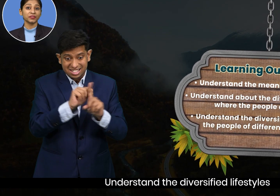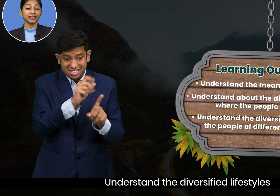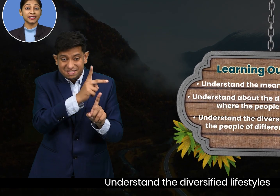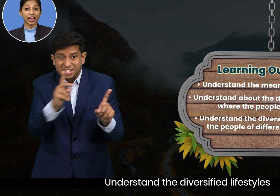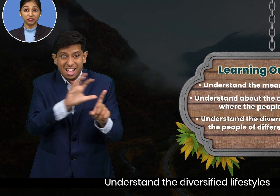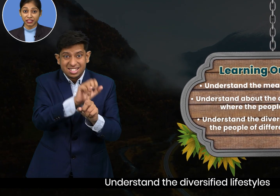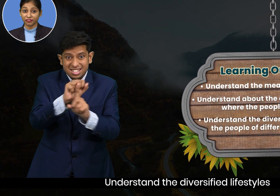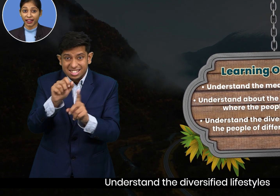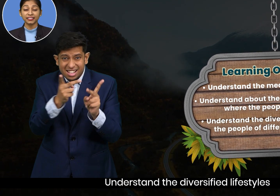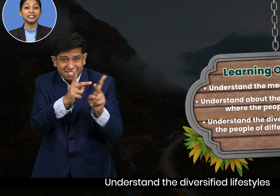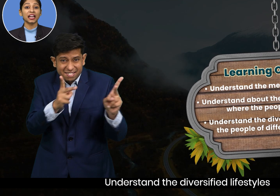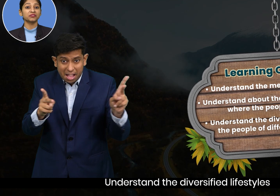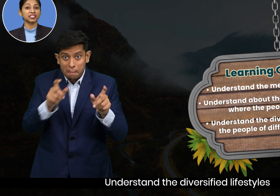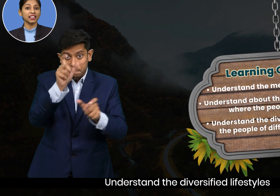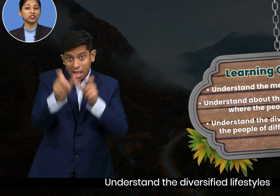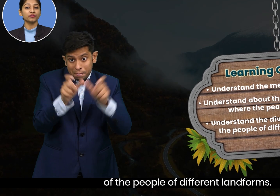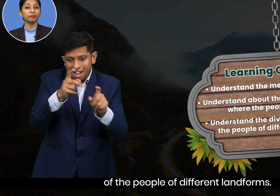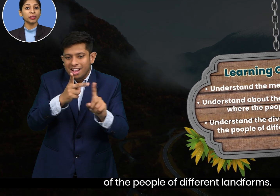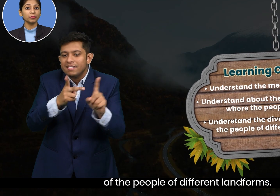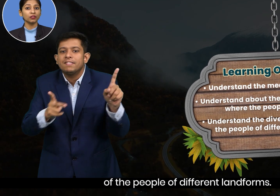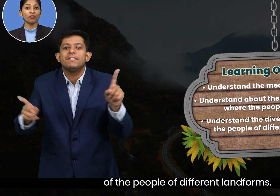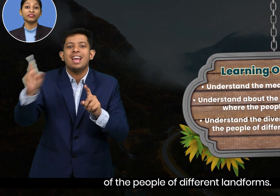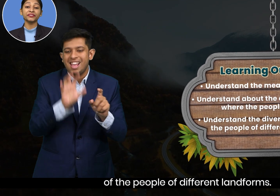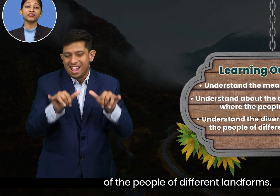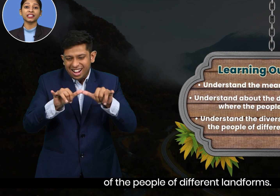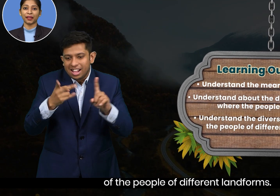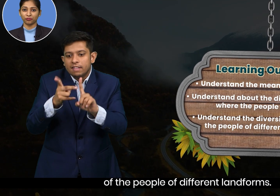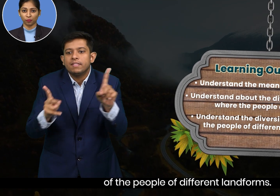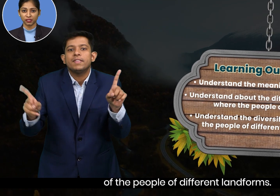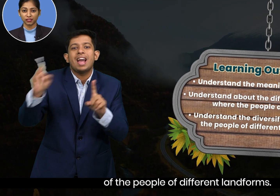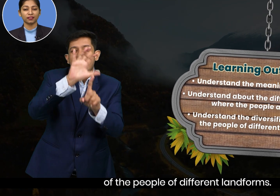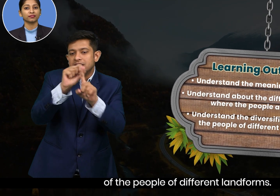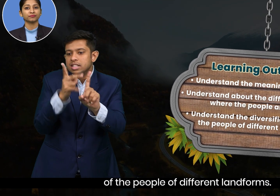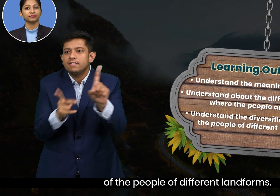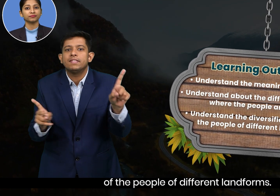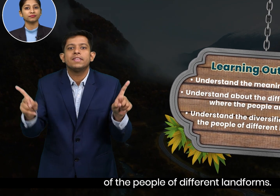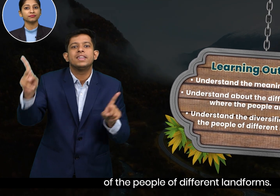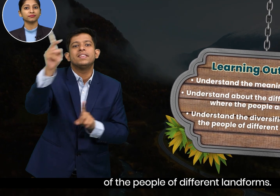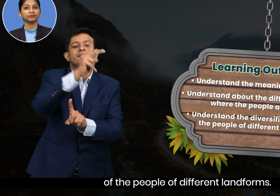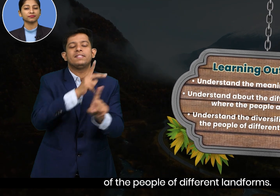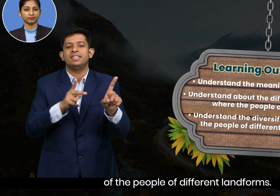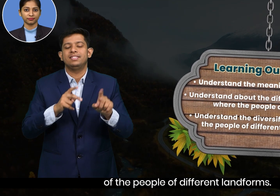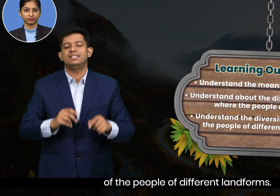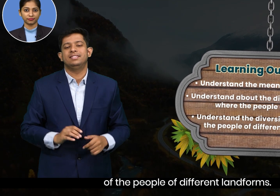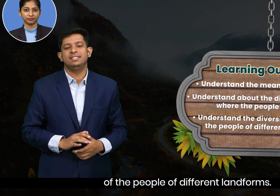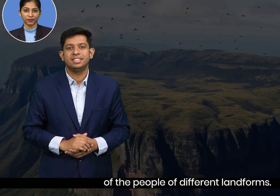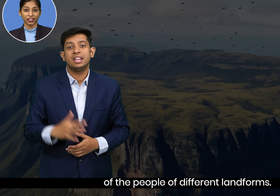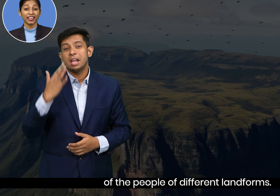Understand the diversified lifestyles of the people of different landforms.